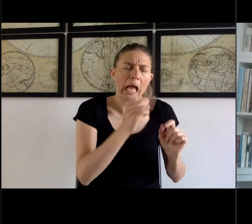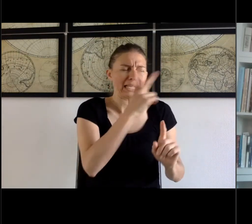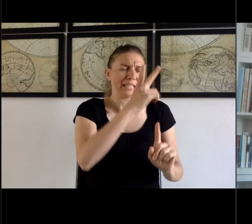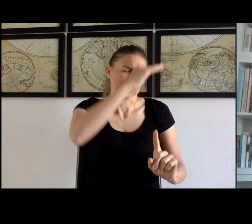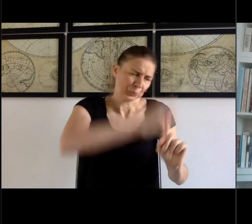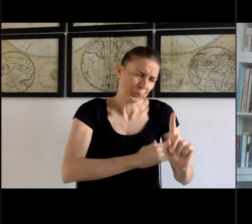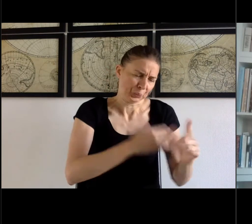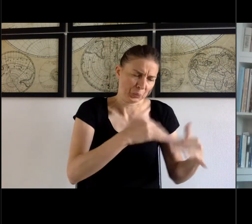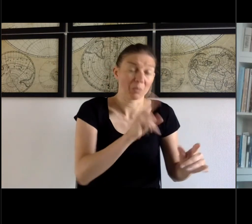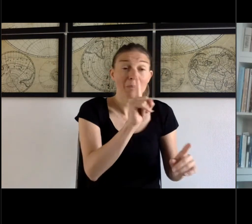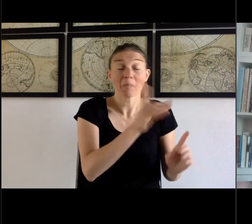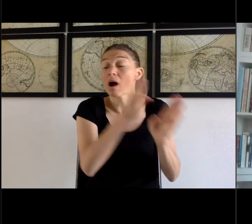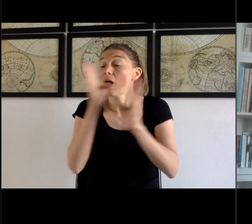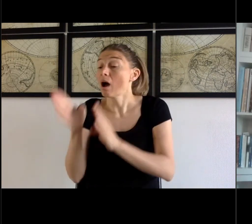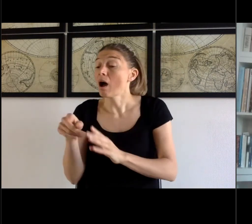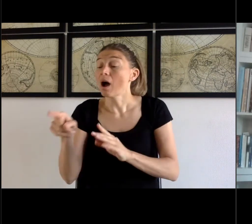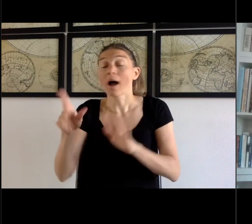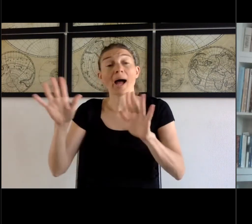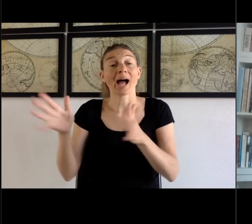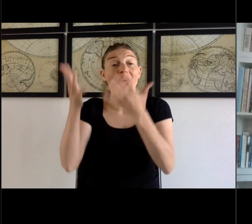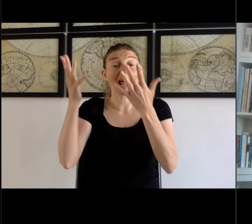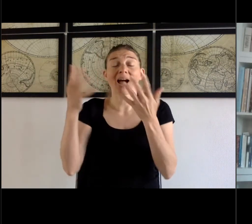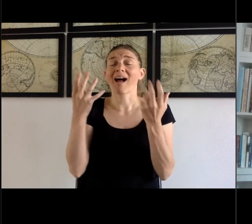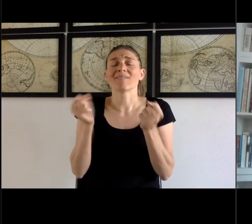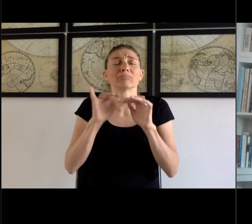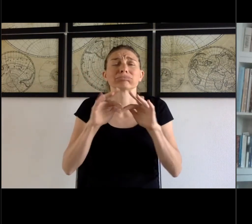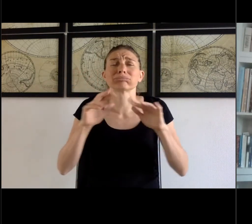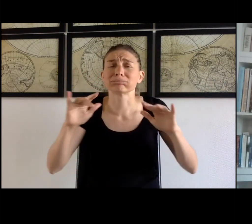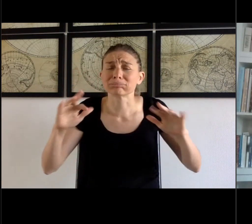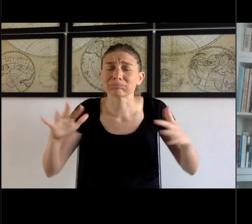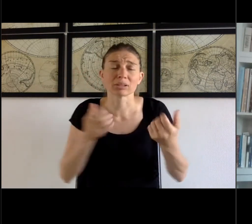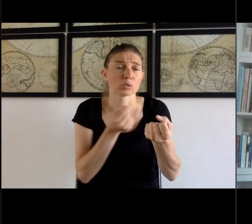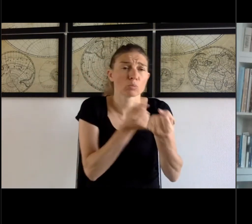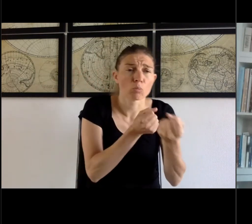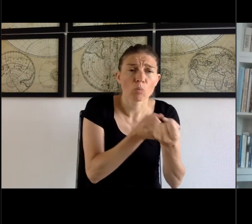of support, all kind of services, and all kind of